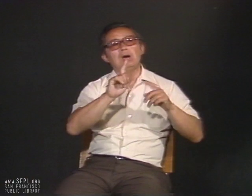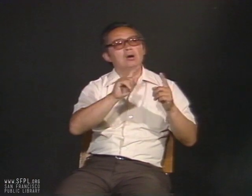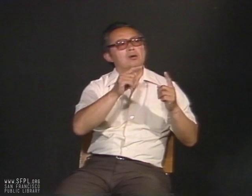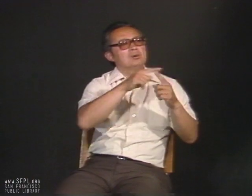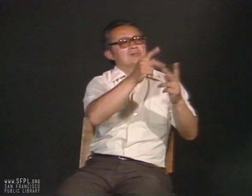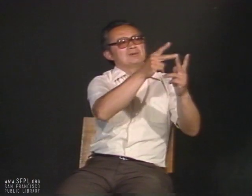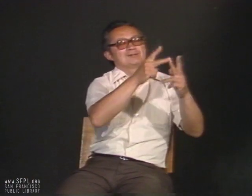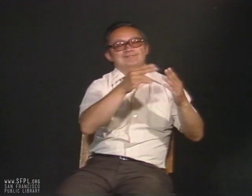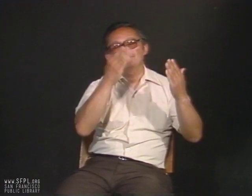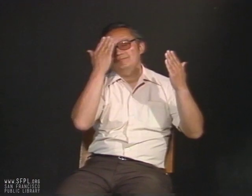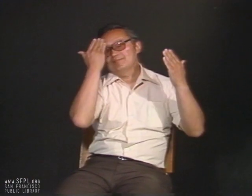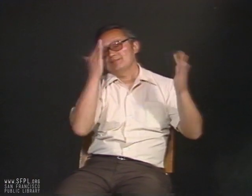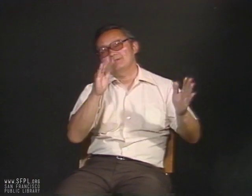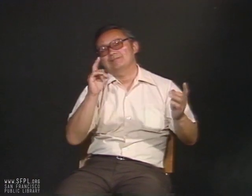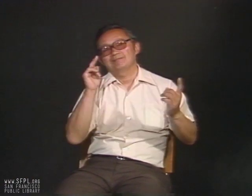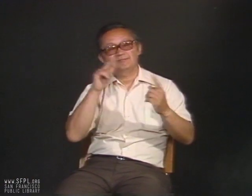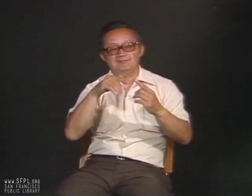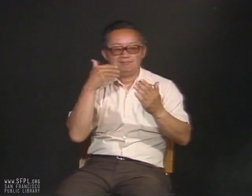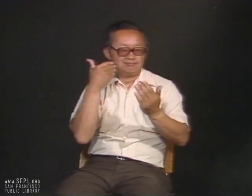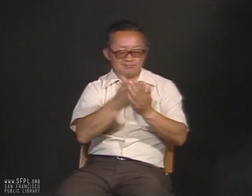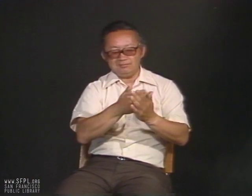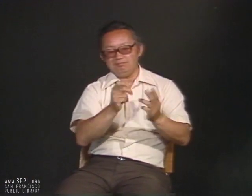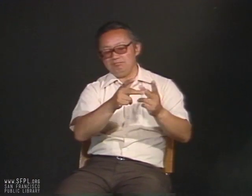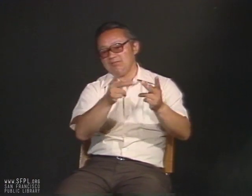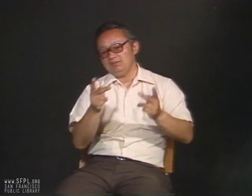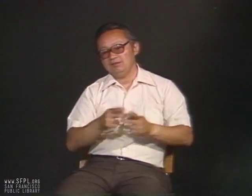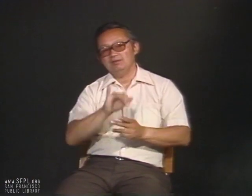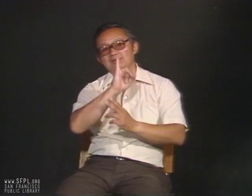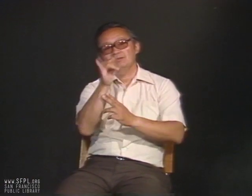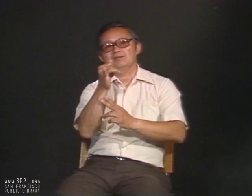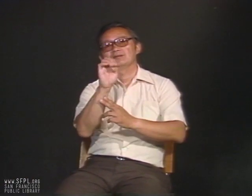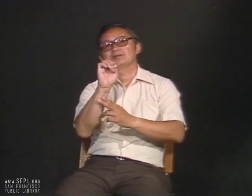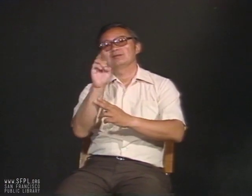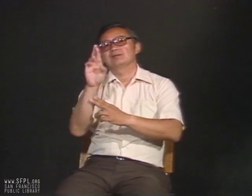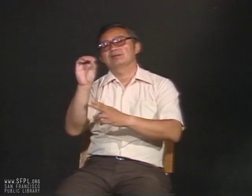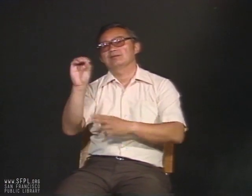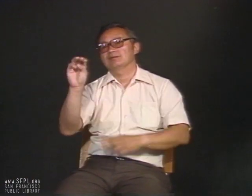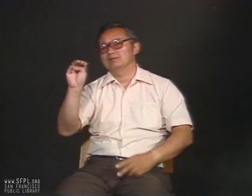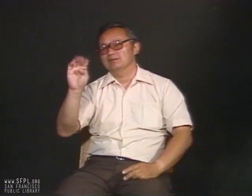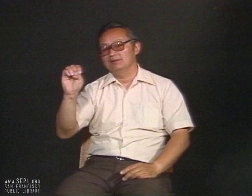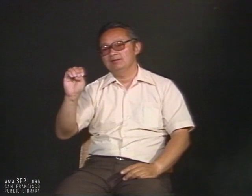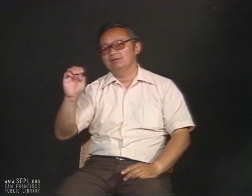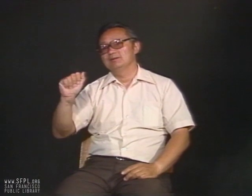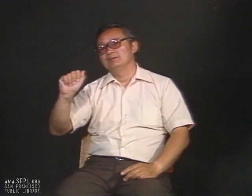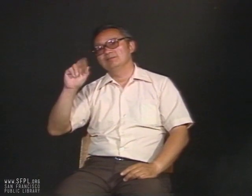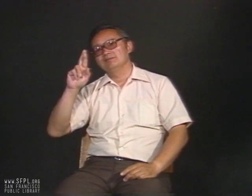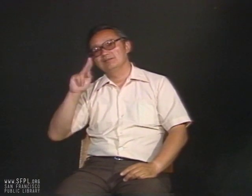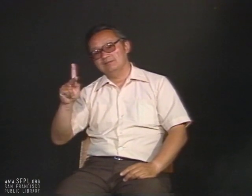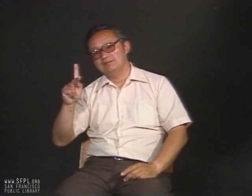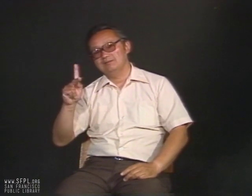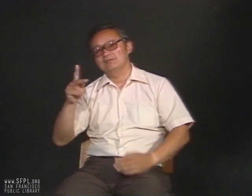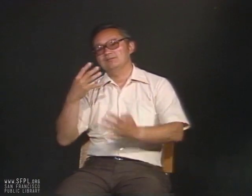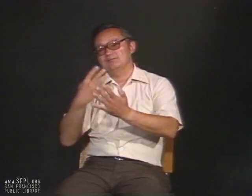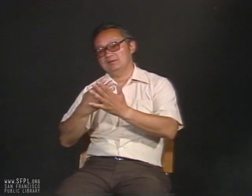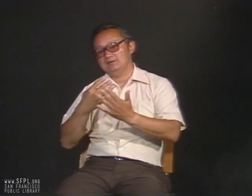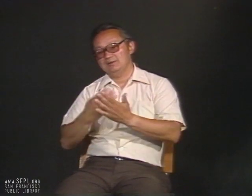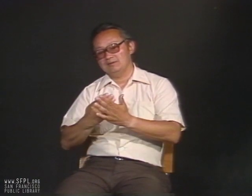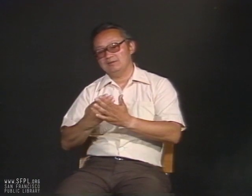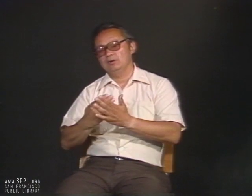We were taken from Tule Lake to another relocation camp in Jerome, Arkansas. We